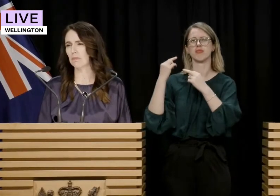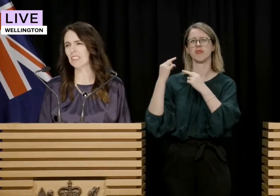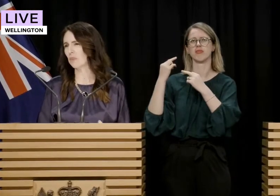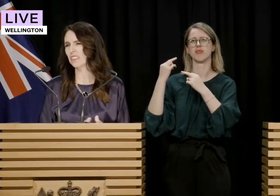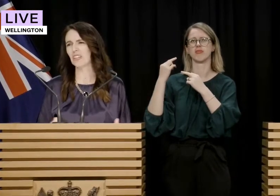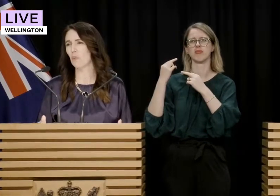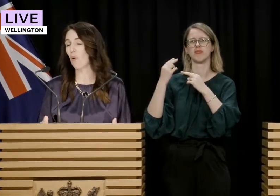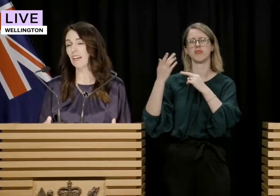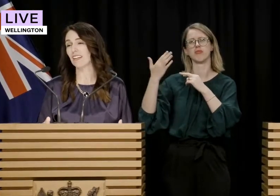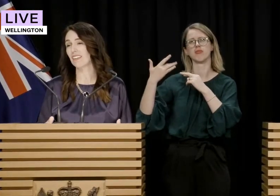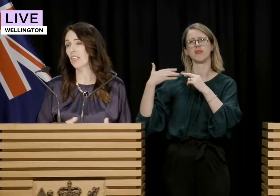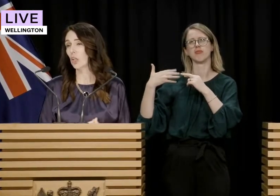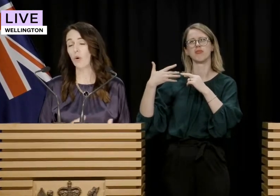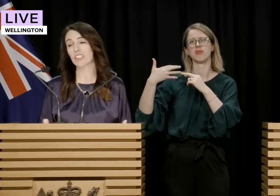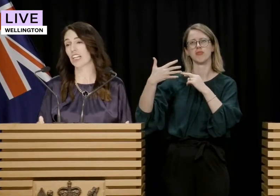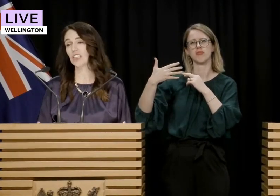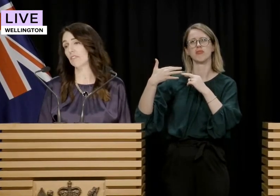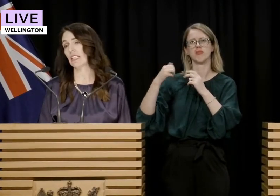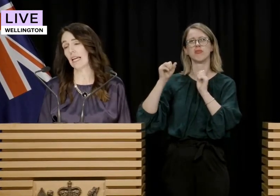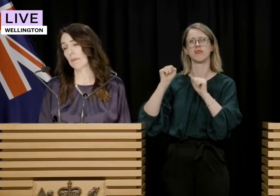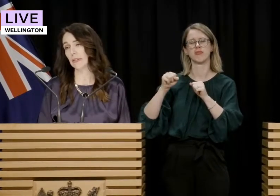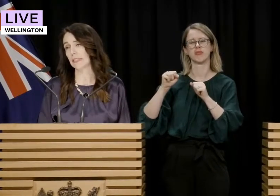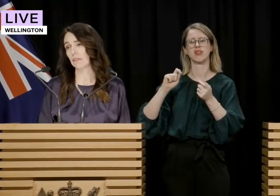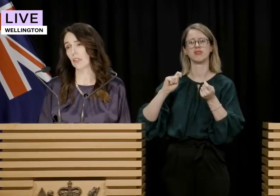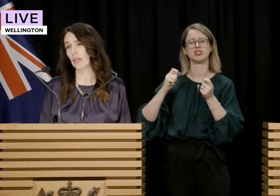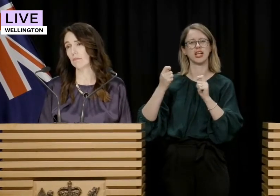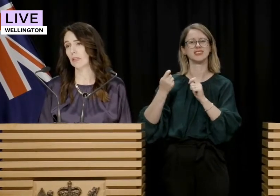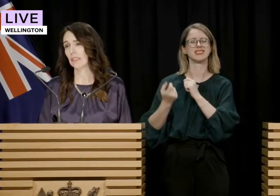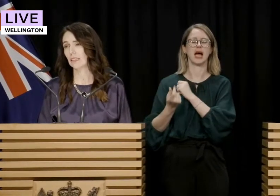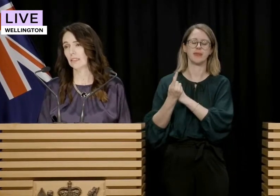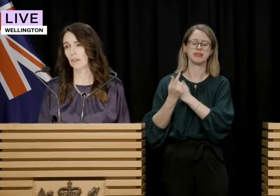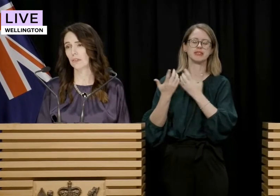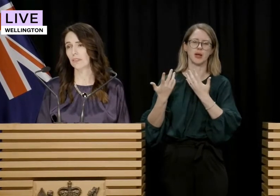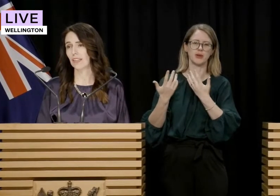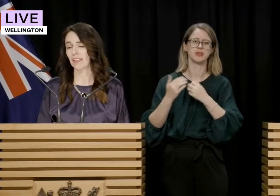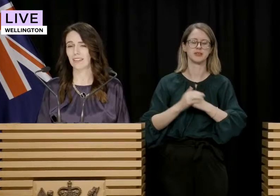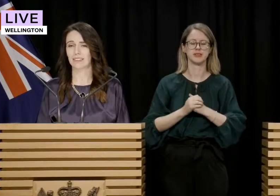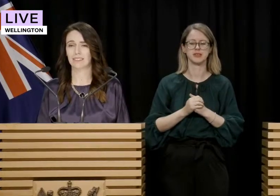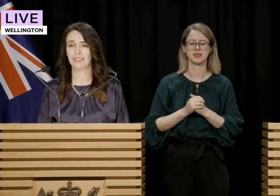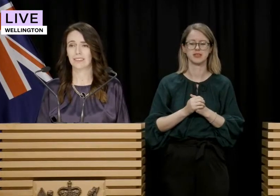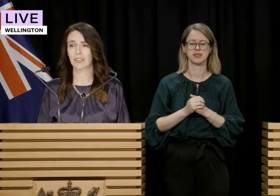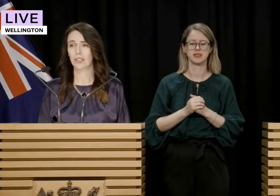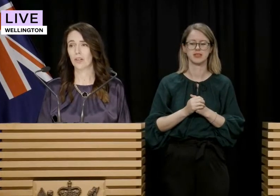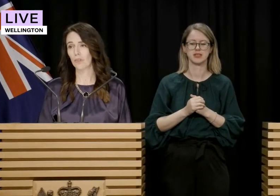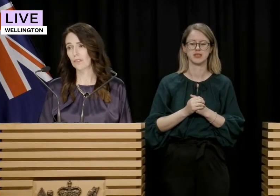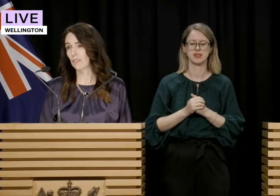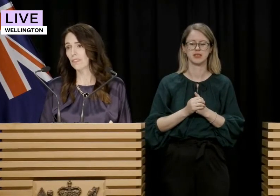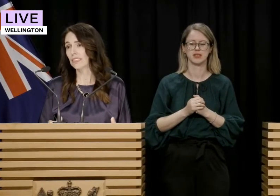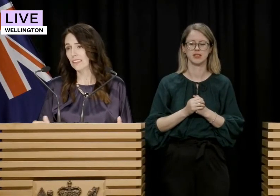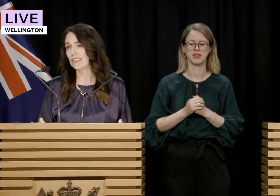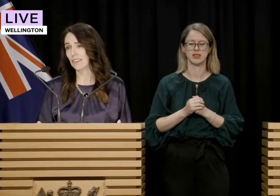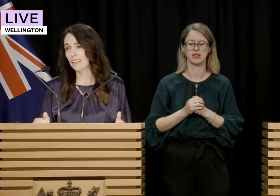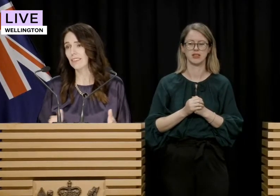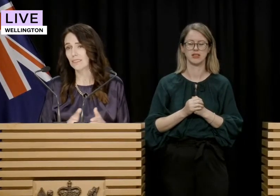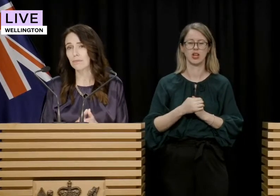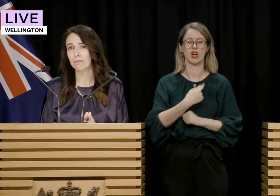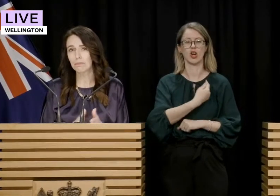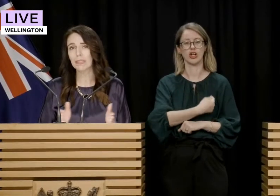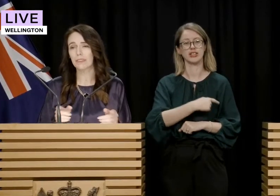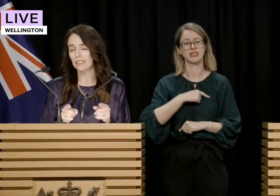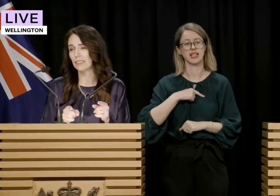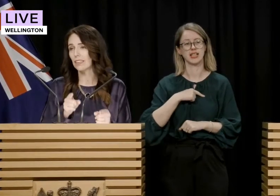last couple of months, we've seen quite a change even in that period of time. So honestly,